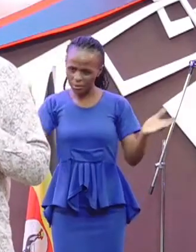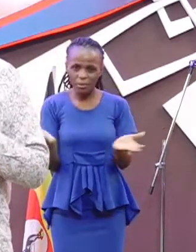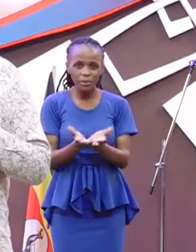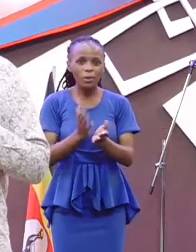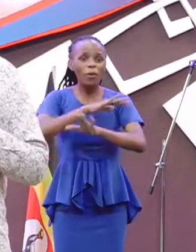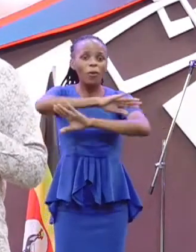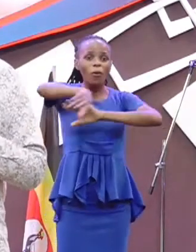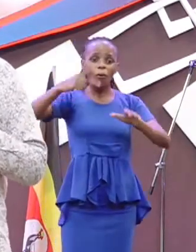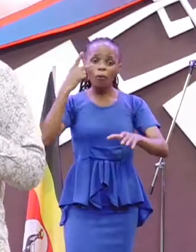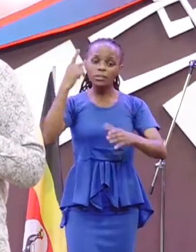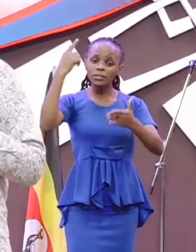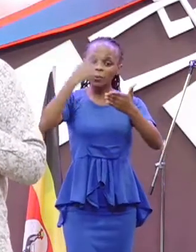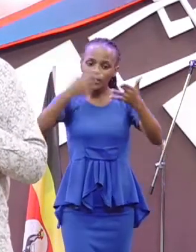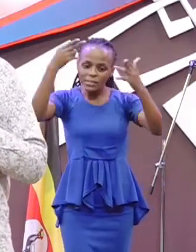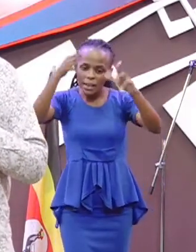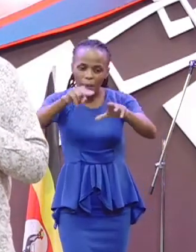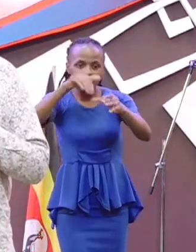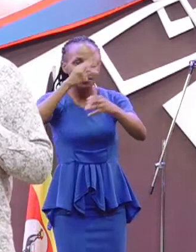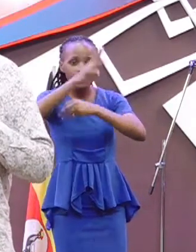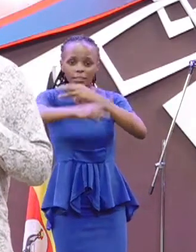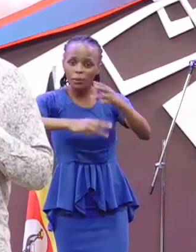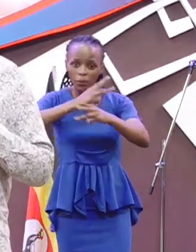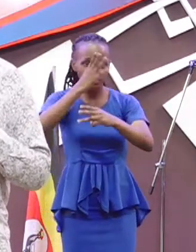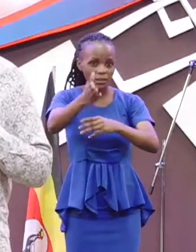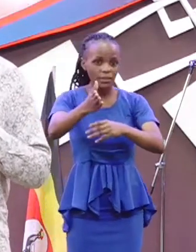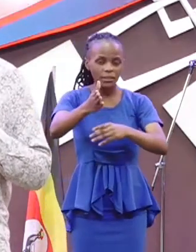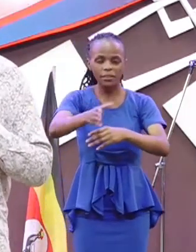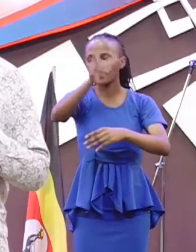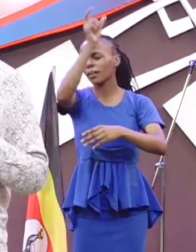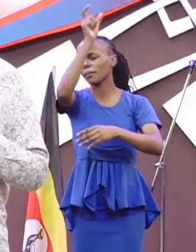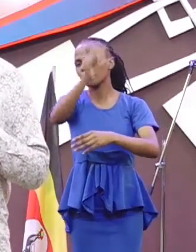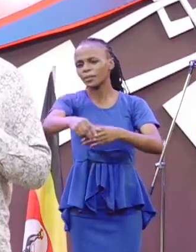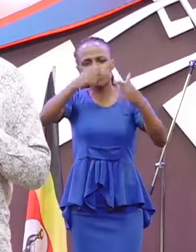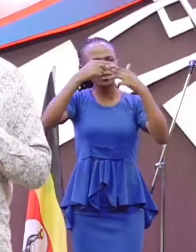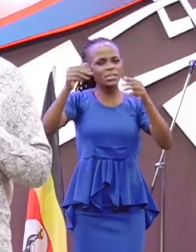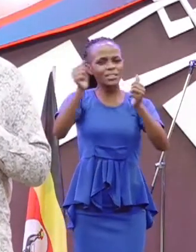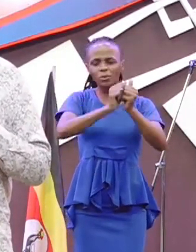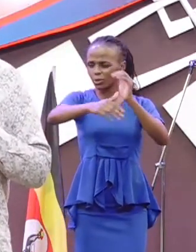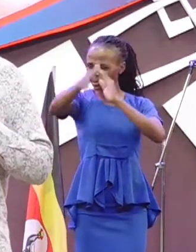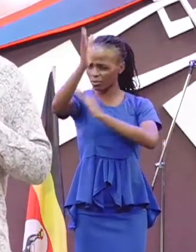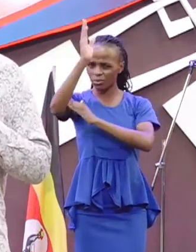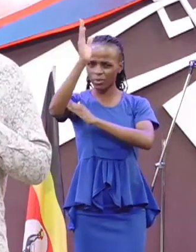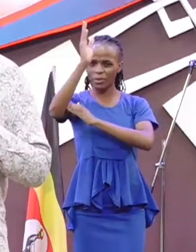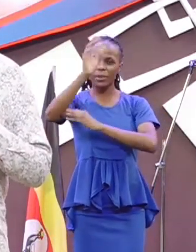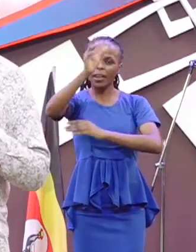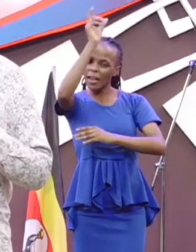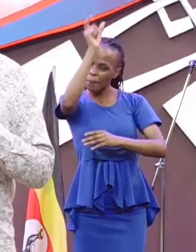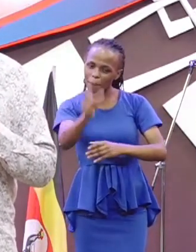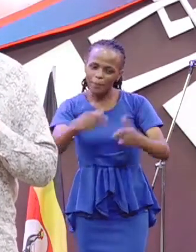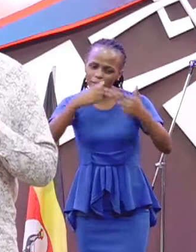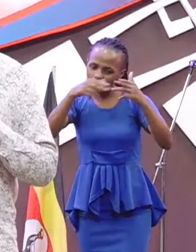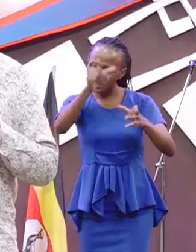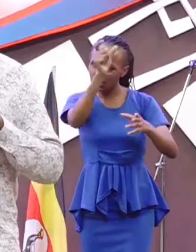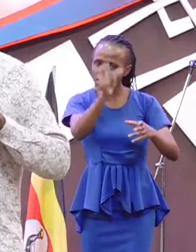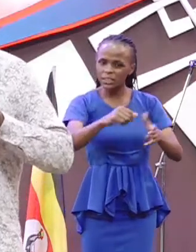earth. Buli kyolaba ekiriwo ku nsi. Everything that you see existing under the earth. Waliwo yatandika na ye. There is one he began with. Waliwo yakitandika. There